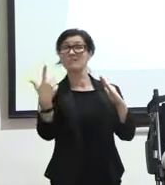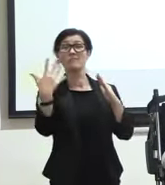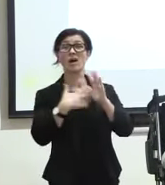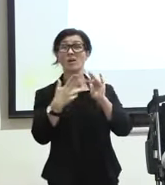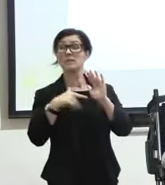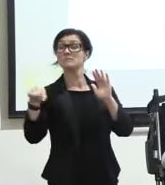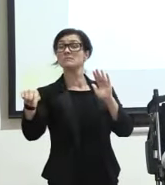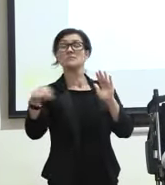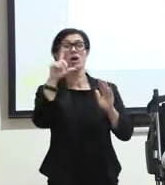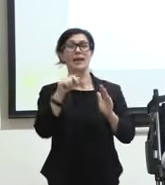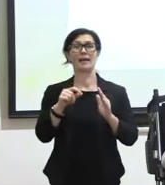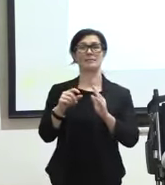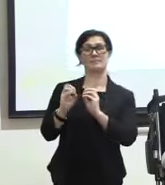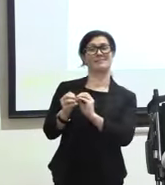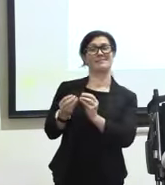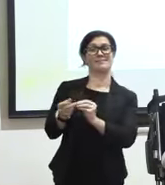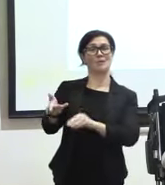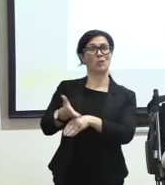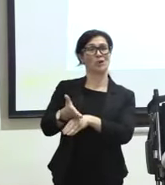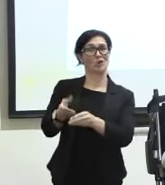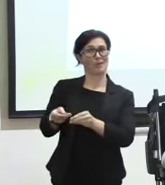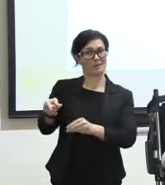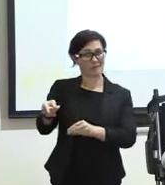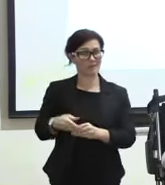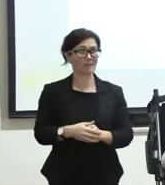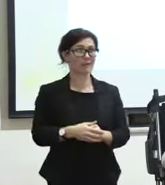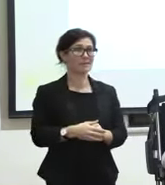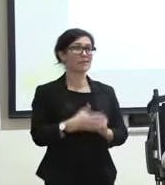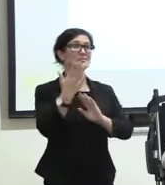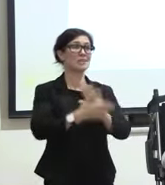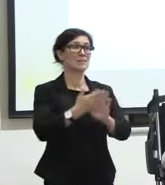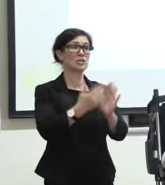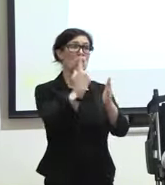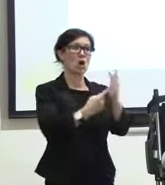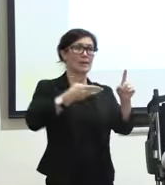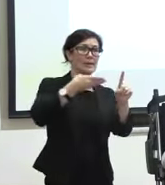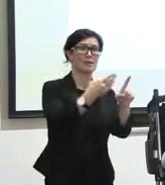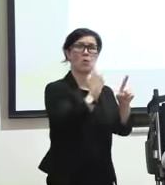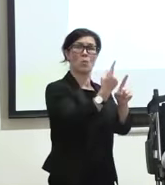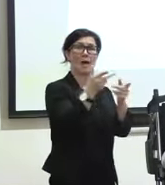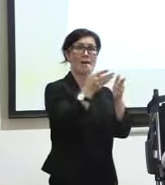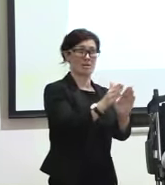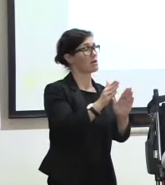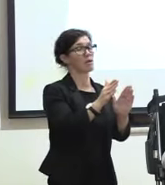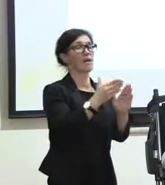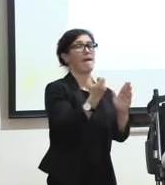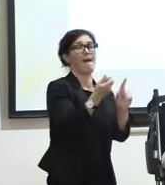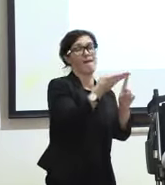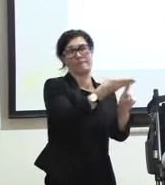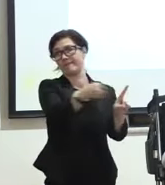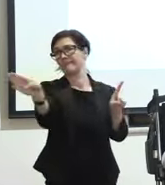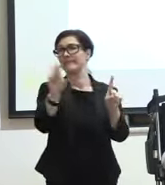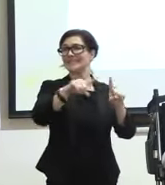up a lot more options as well. So no longer do we have to use the one option presented to you through